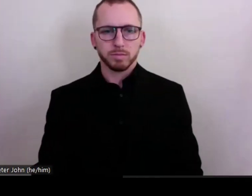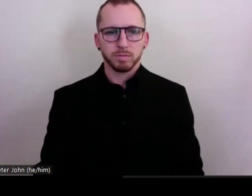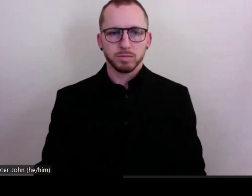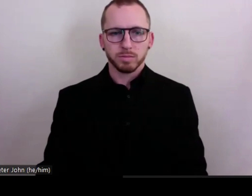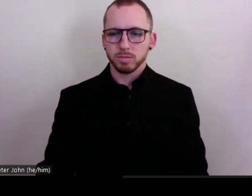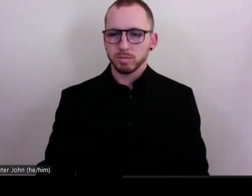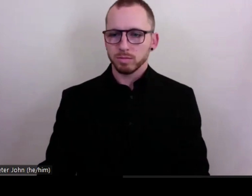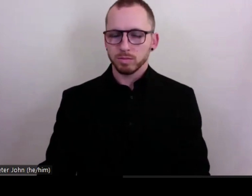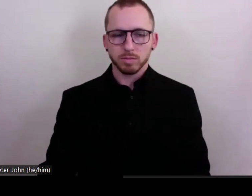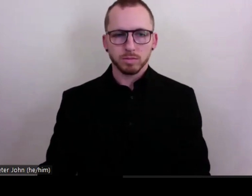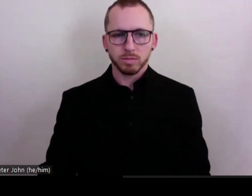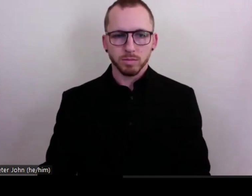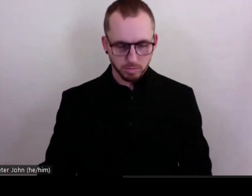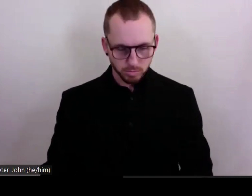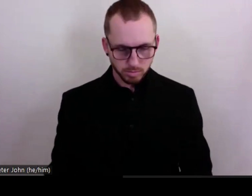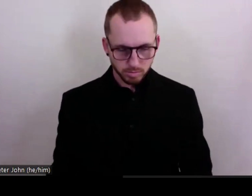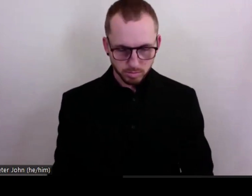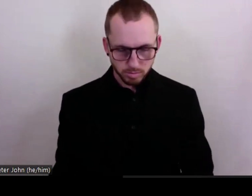Our next,